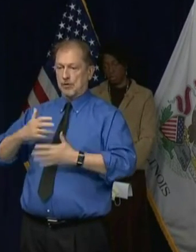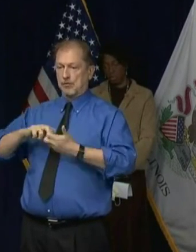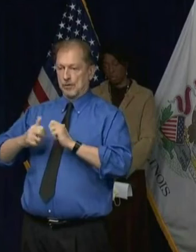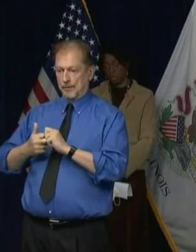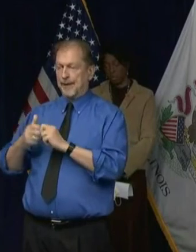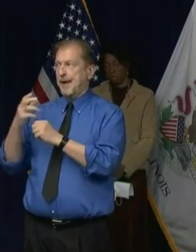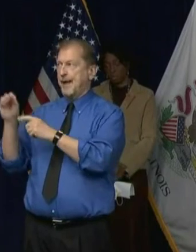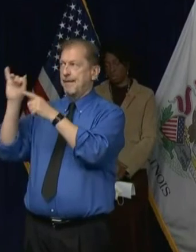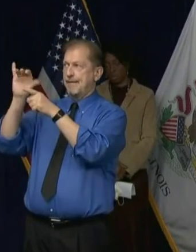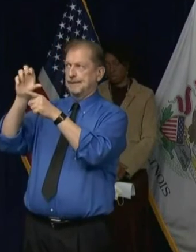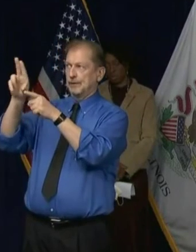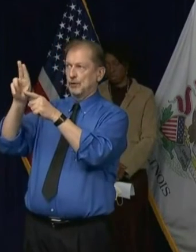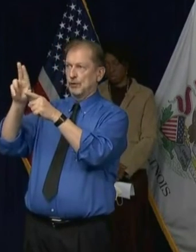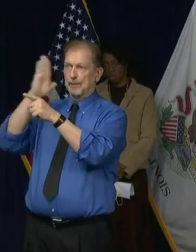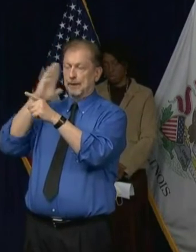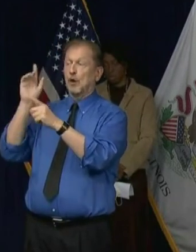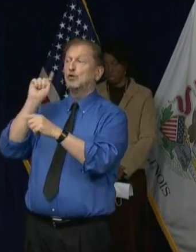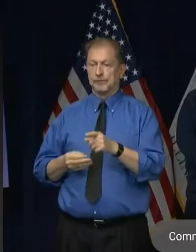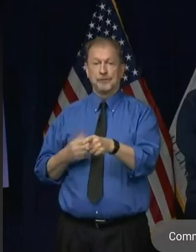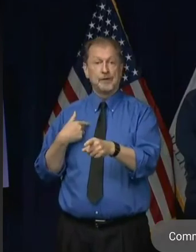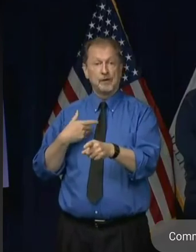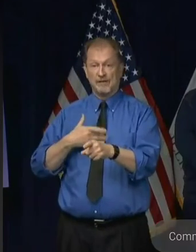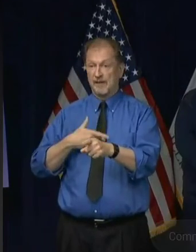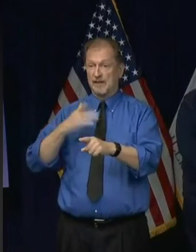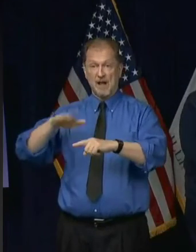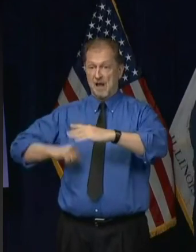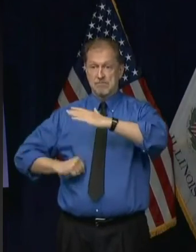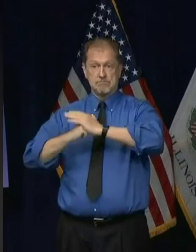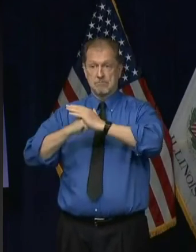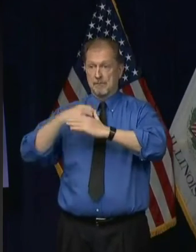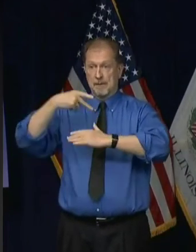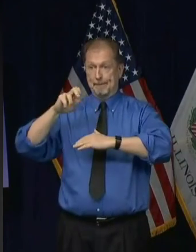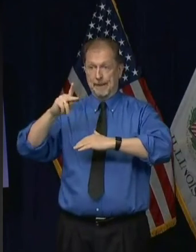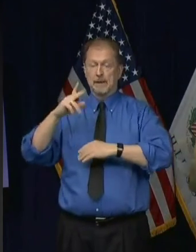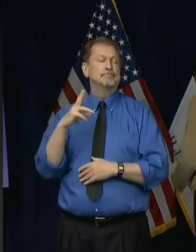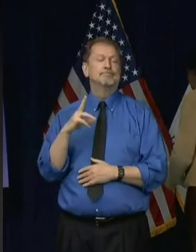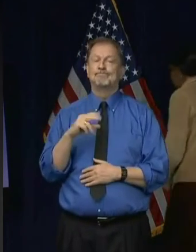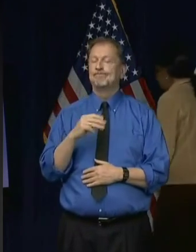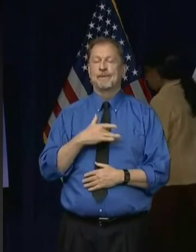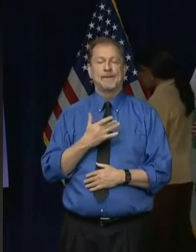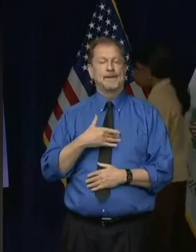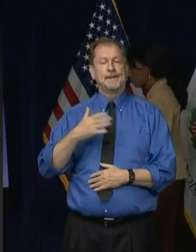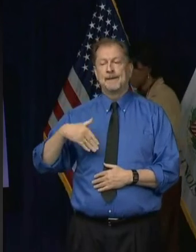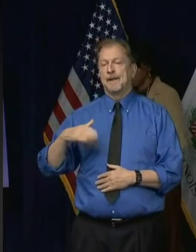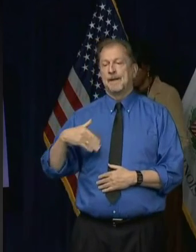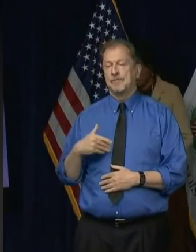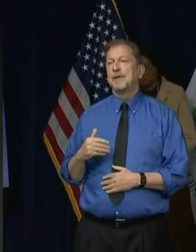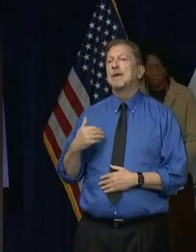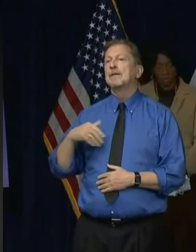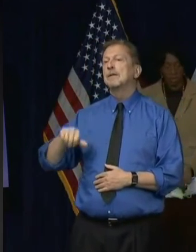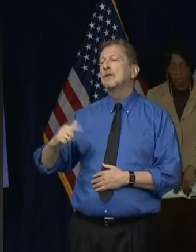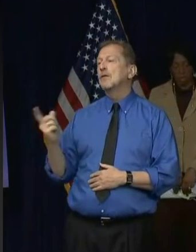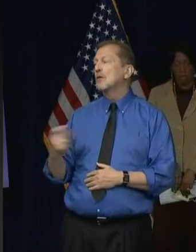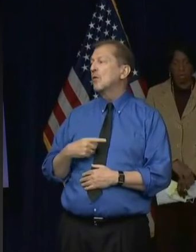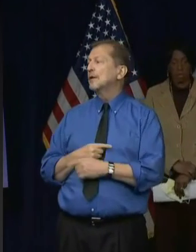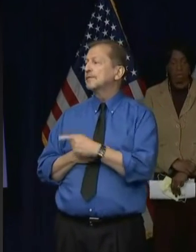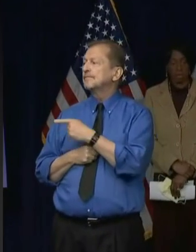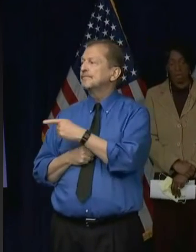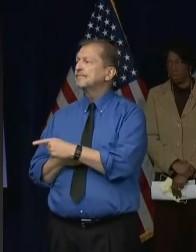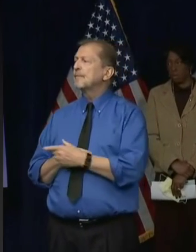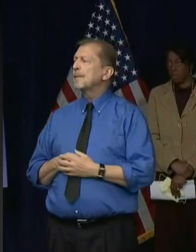ICU beds are, a worsening of that condition. Okay, we'll go to questions from other reporters not in the room. From Tony Arnold at